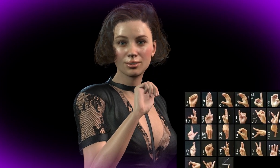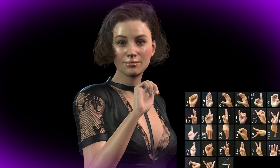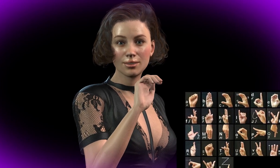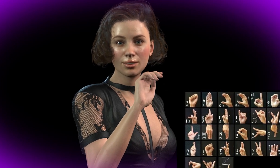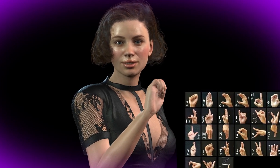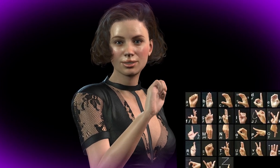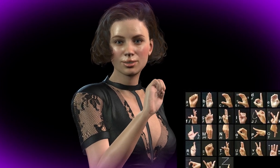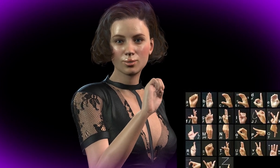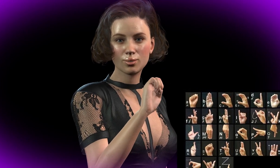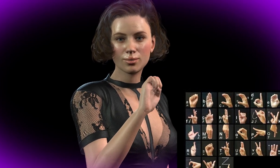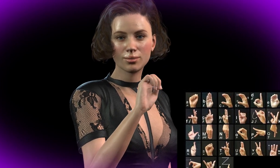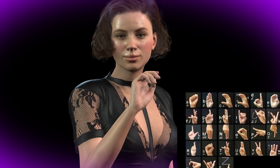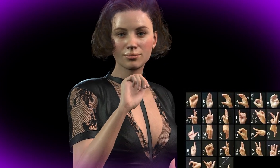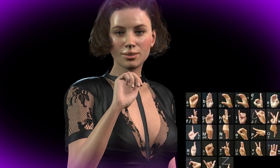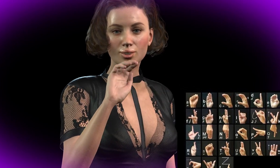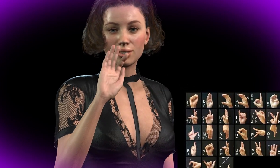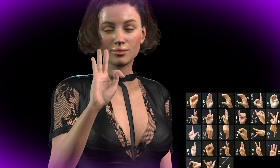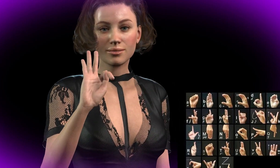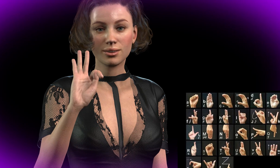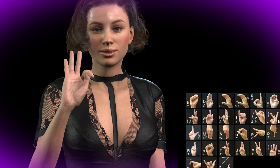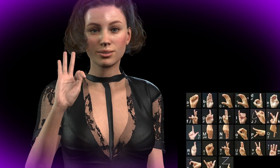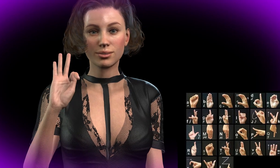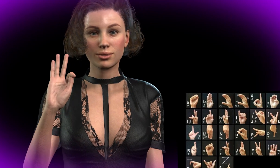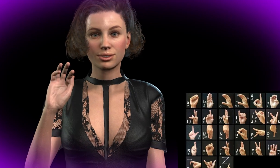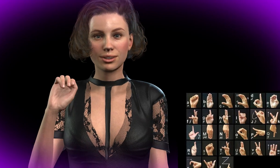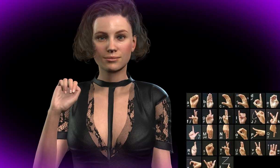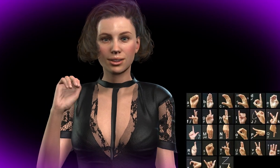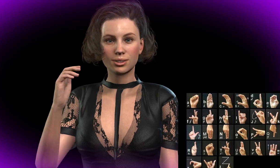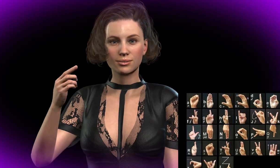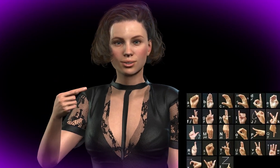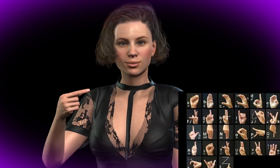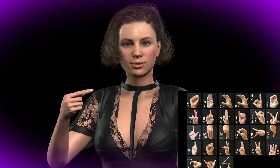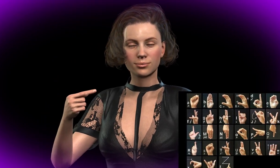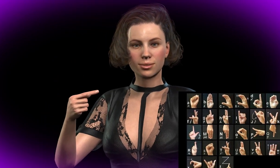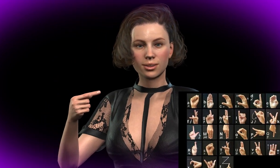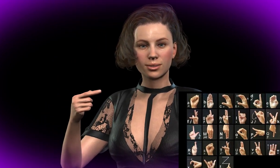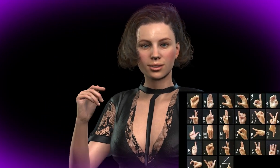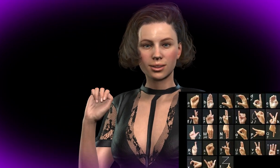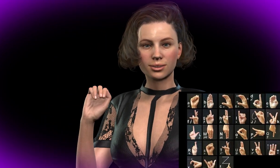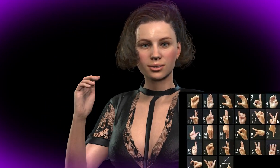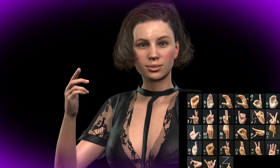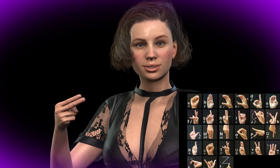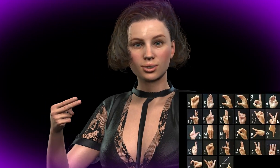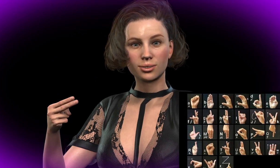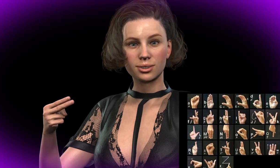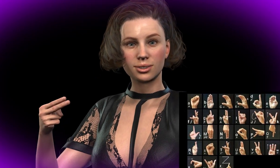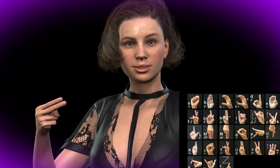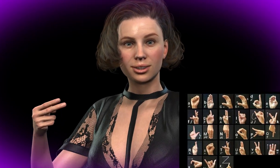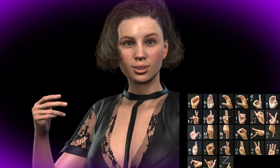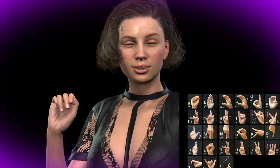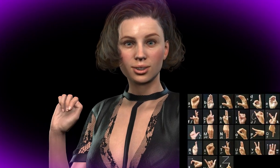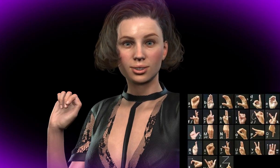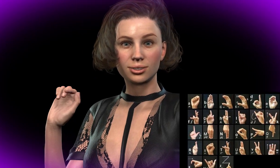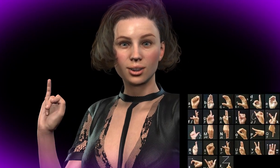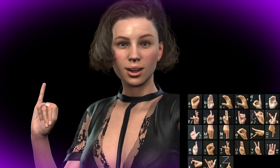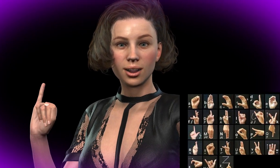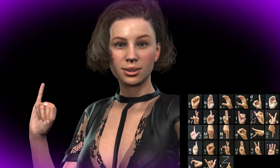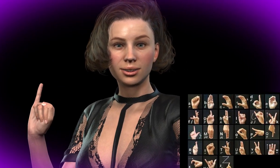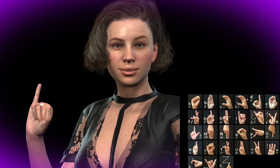have other things to do. My creator Fun says thanks for dropping by, and that I was created in Character Creator and